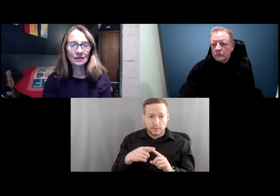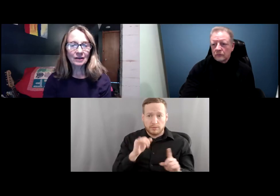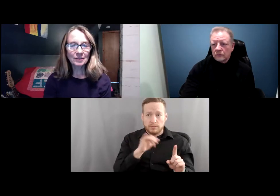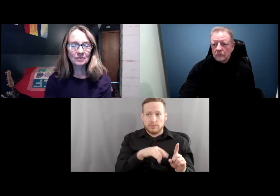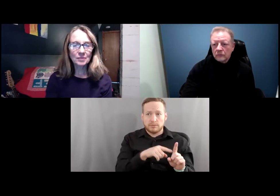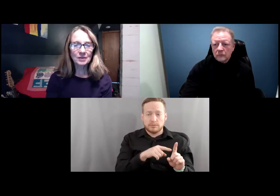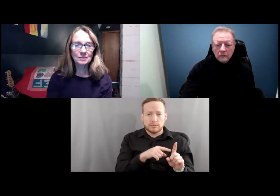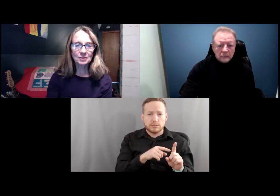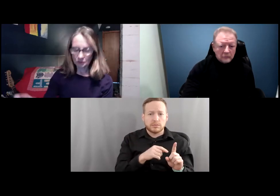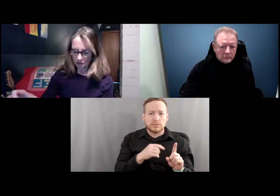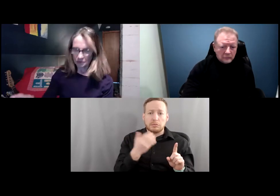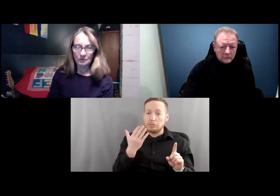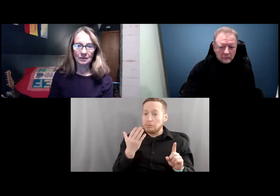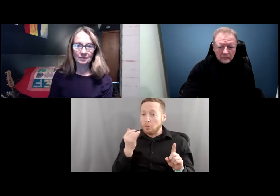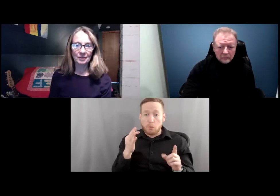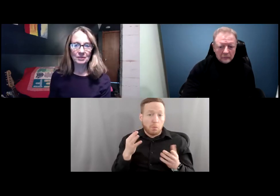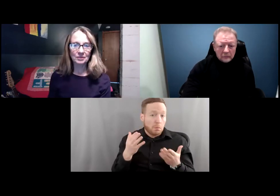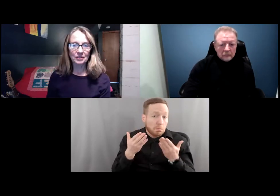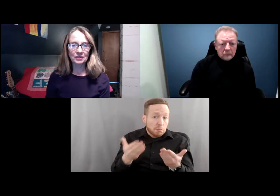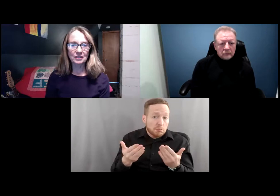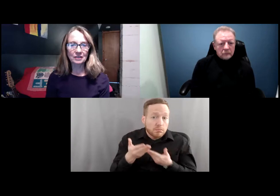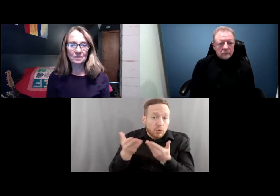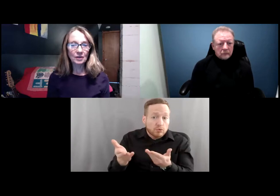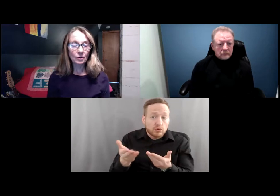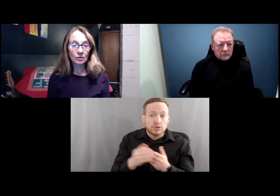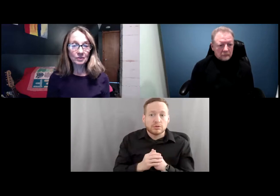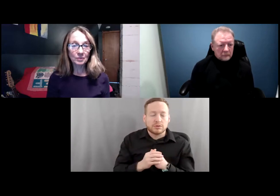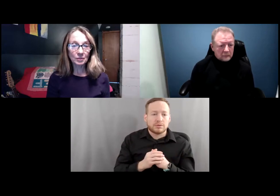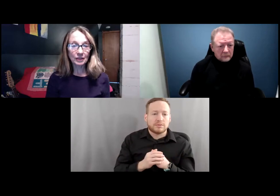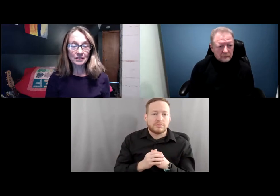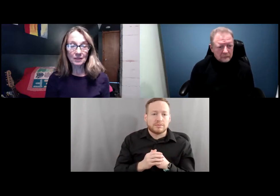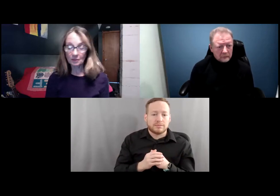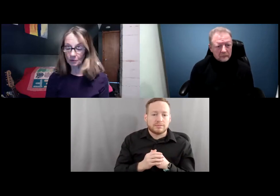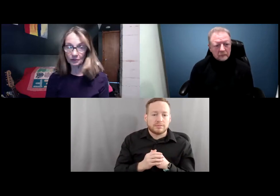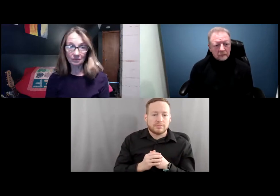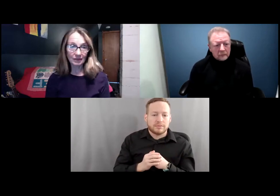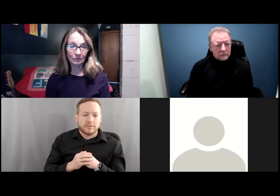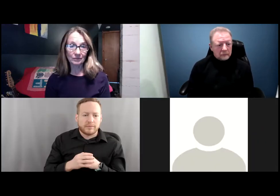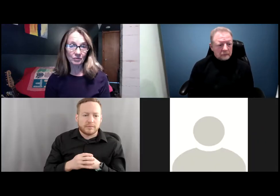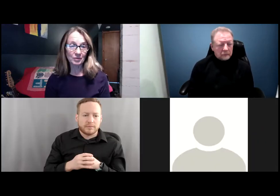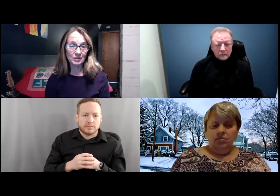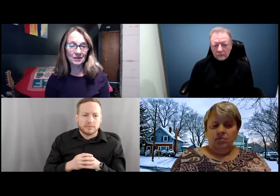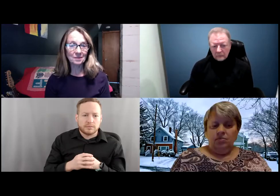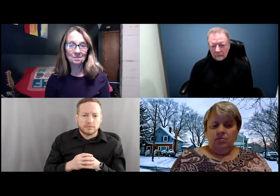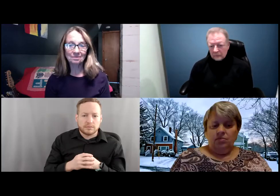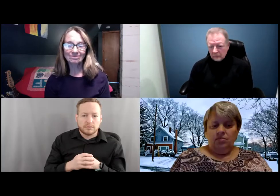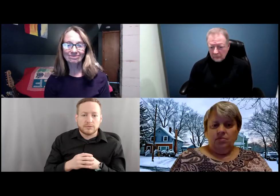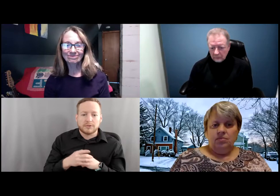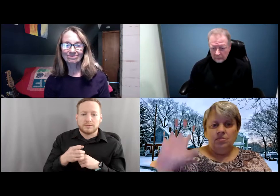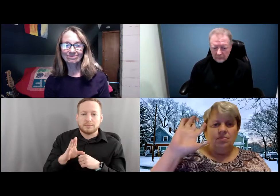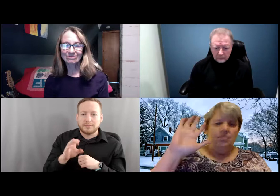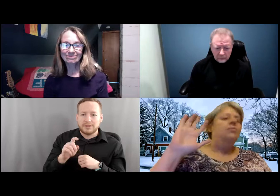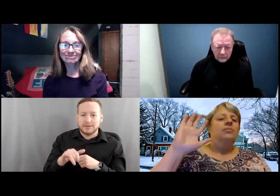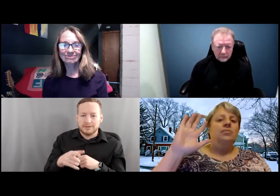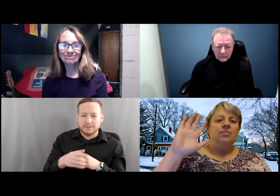a comment from the commissioners, I'm happy to entertain them. Or if somebody would like to make a motion, this would be the time.